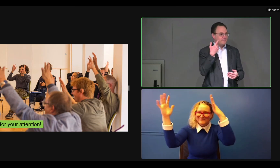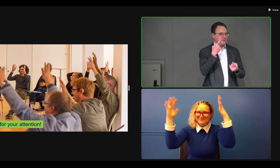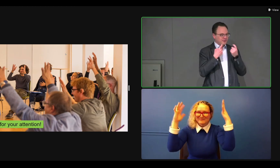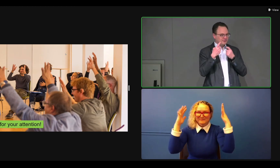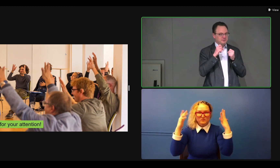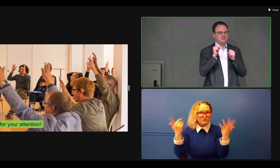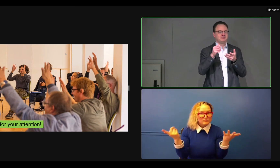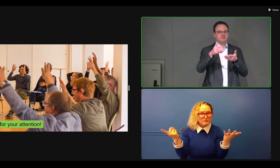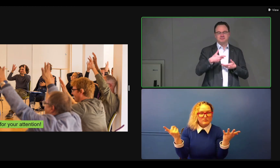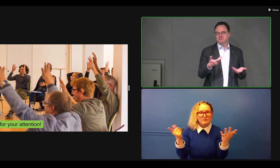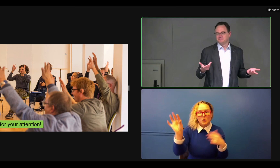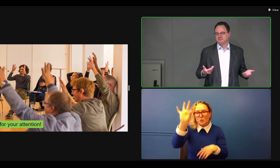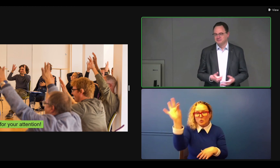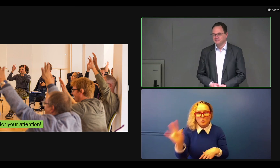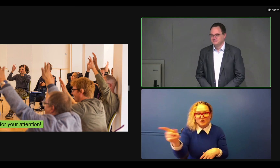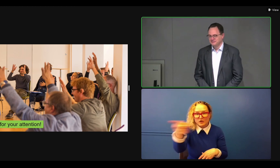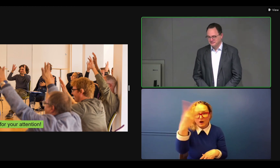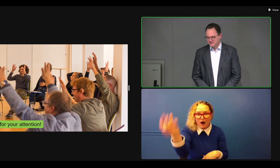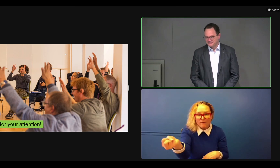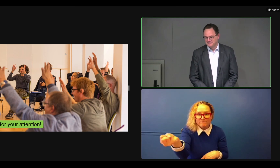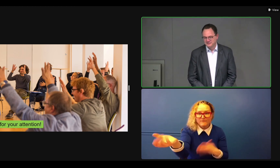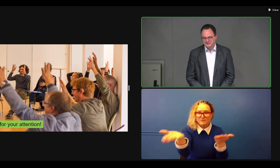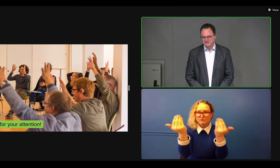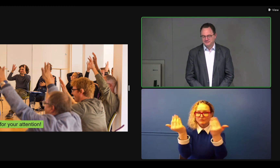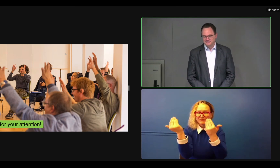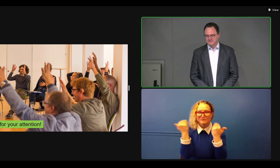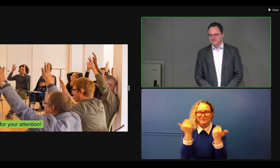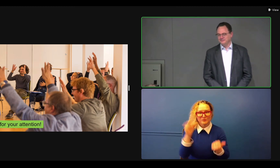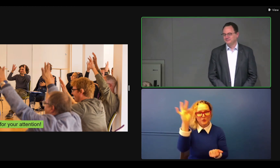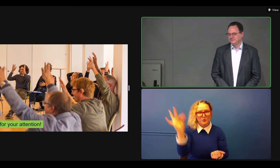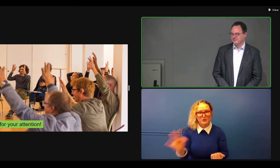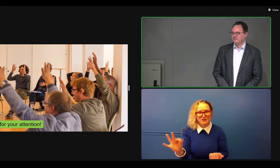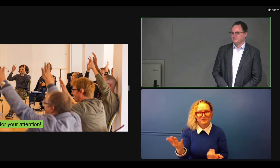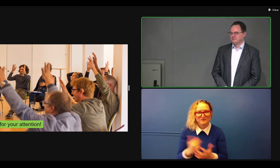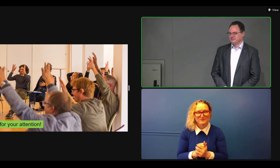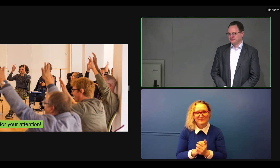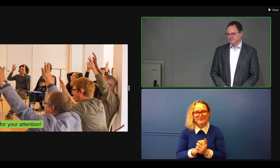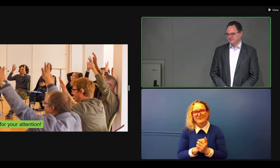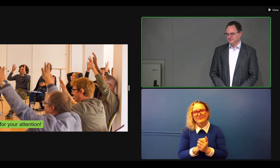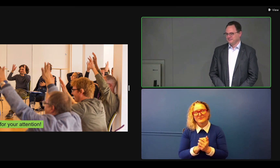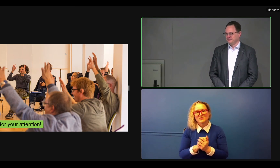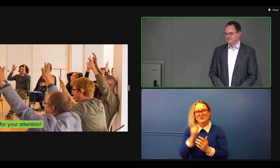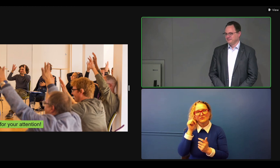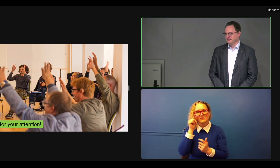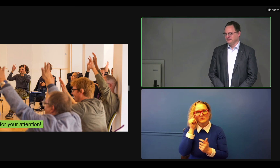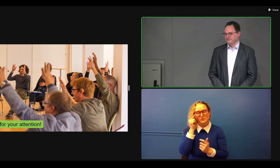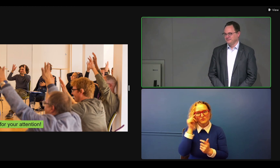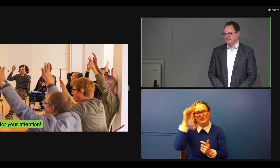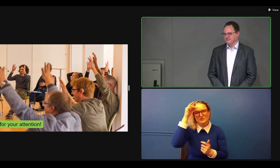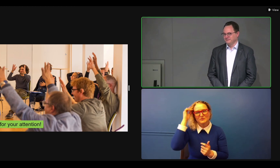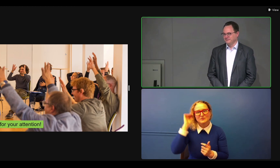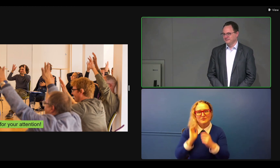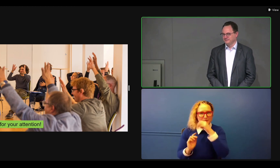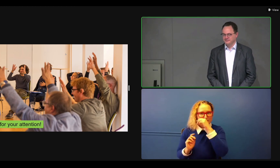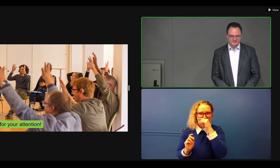much for joining me today, and I'm happy to take any questions or entertain comments if you have any.